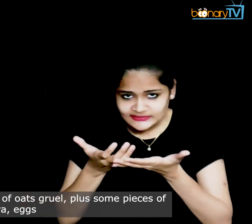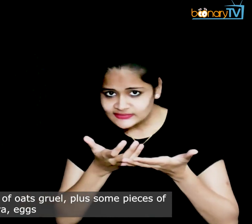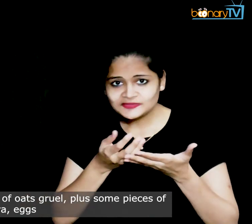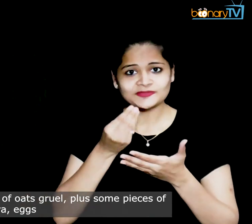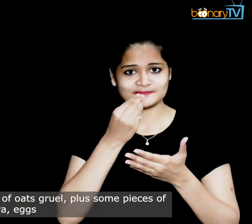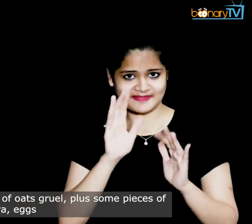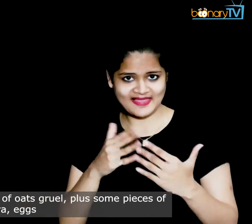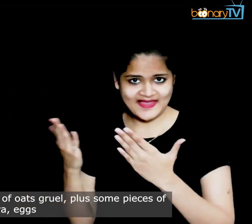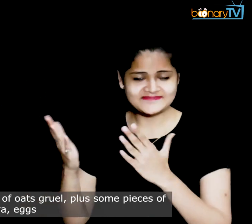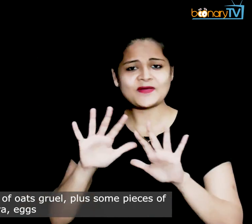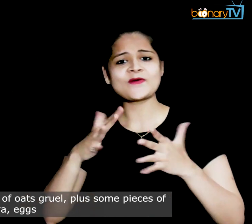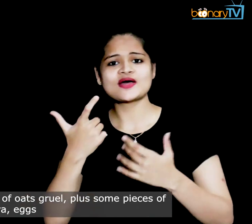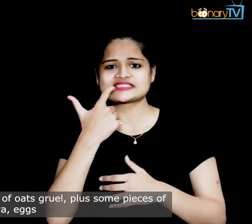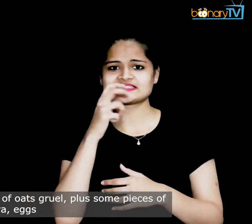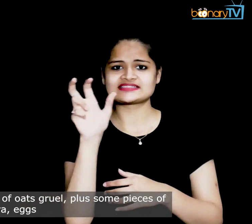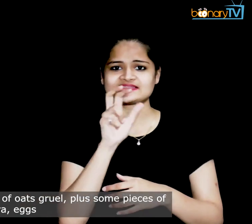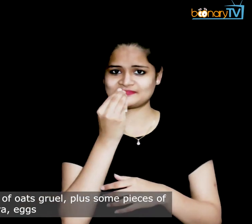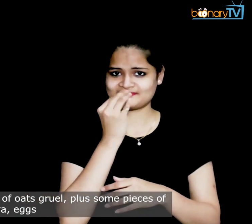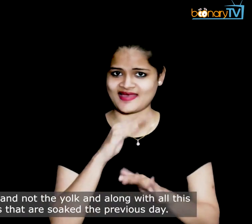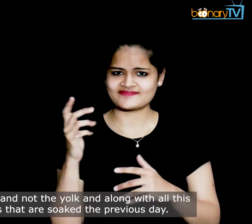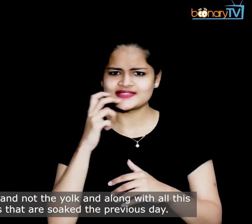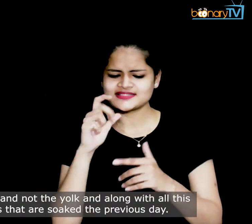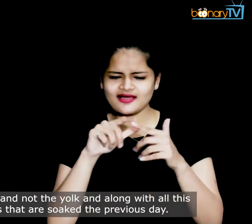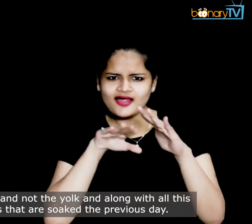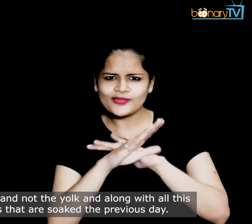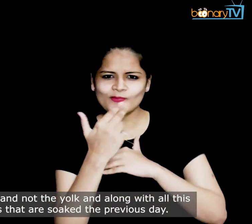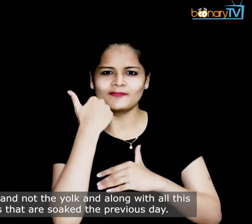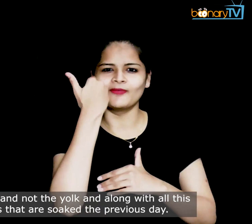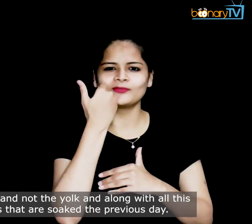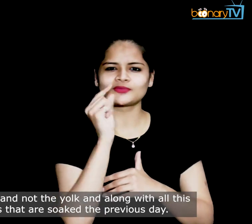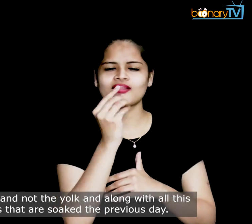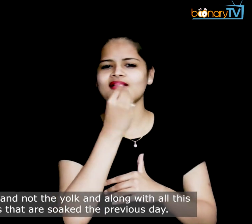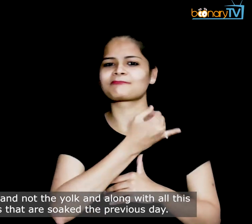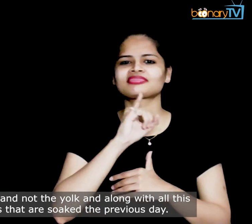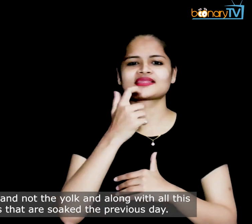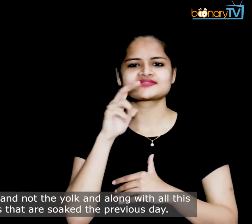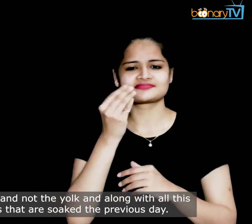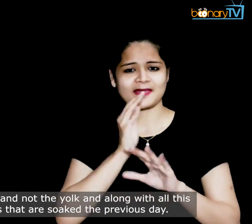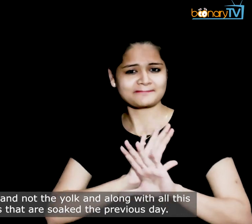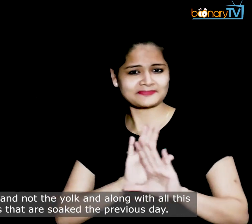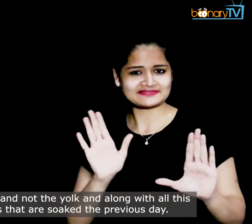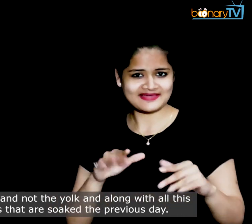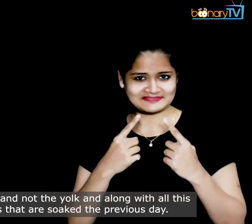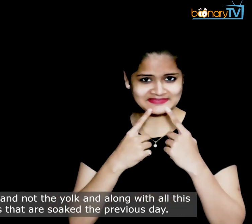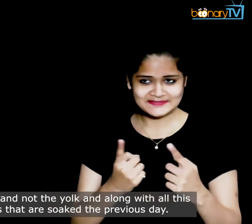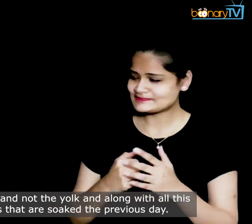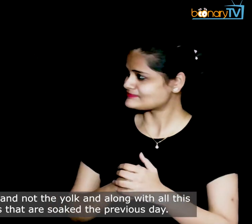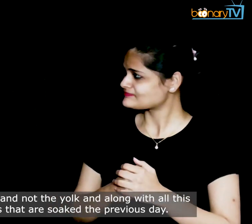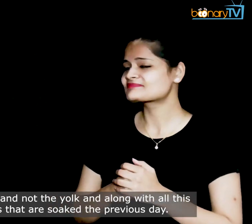papaya eggs but only the egg whites and not the yolk and along